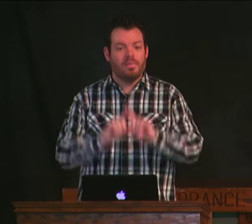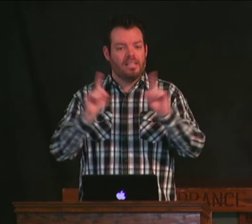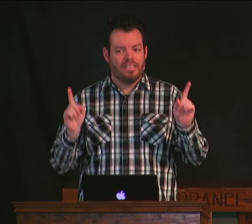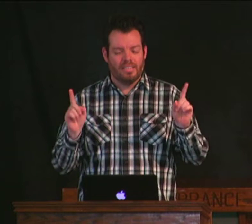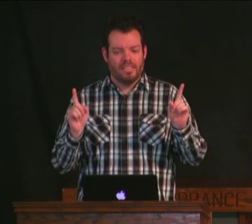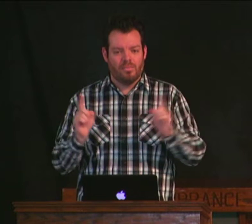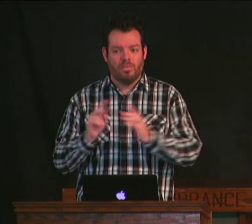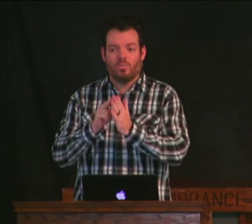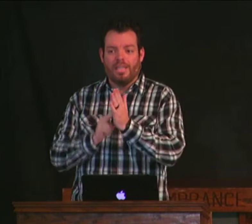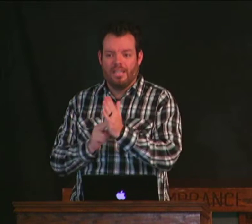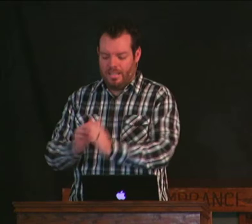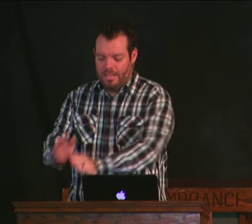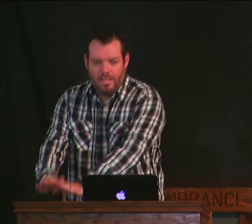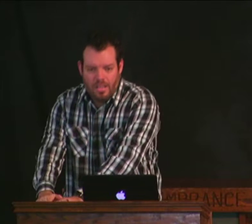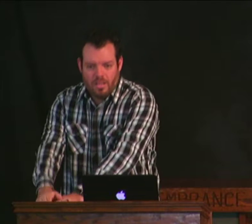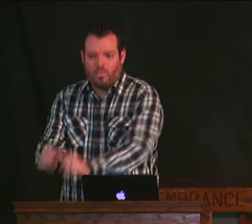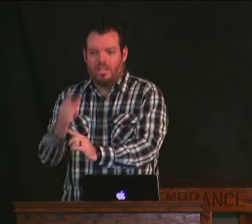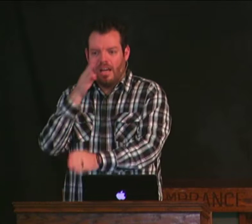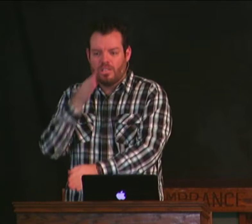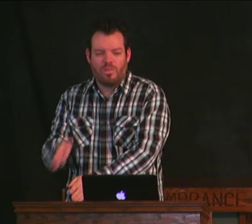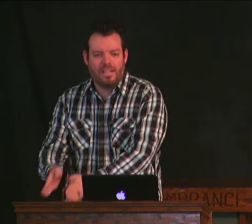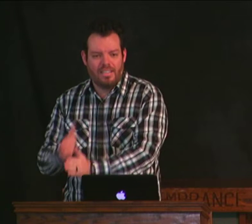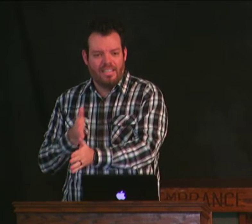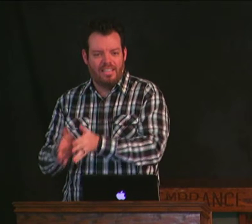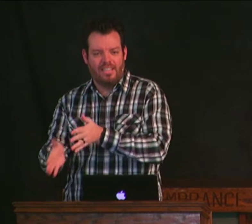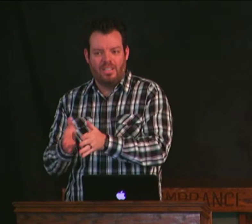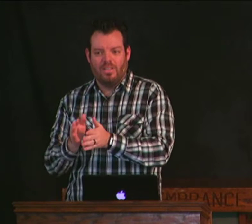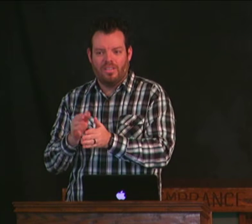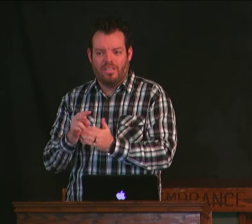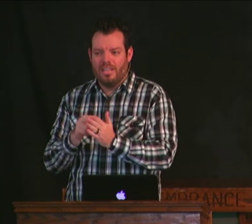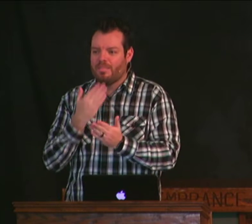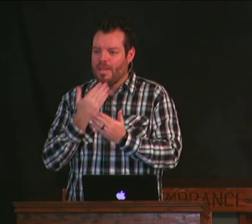But when you read the Word of God directly, it's better.